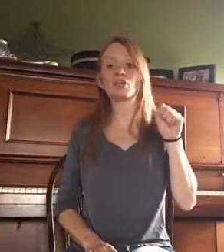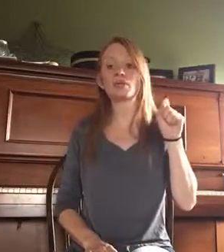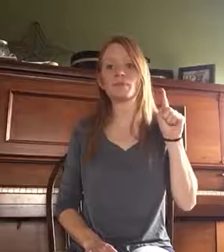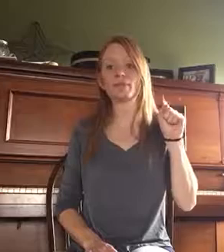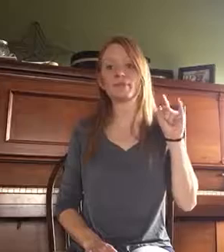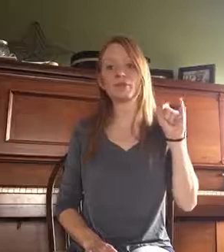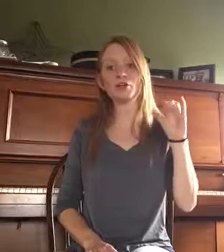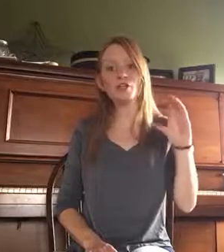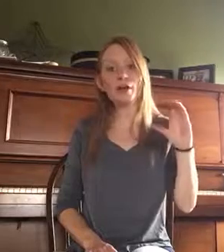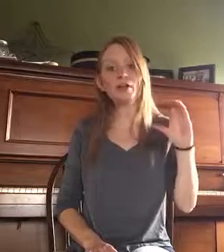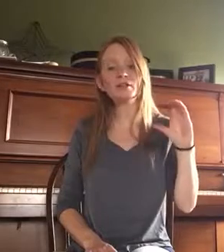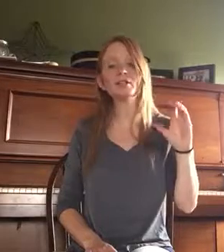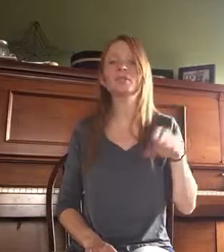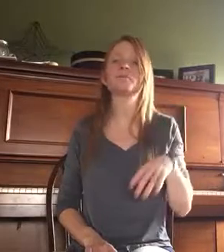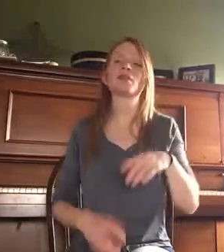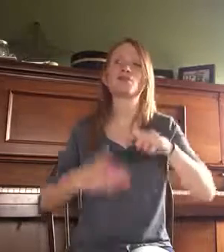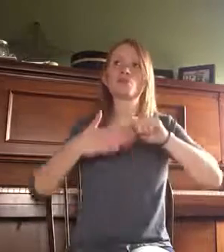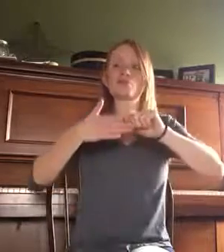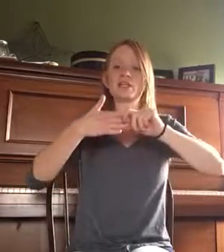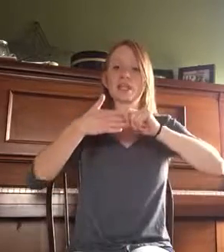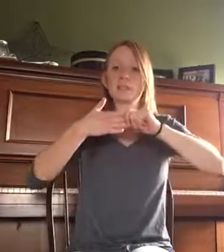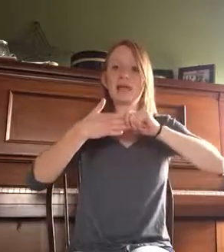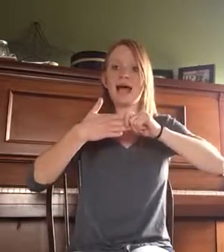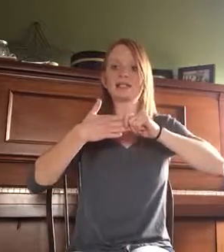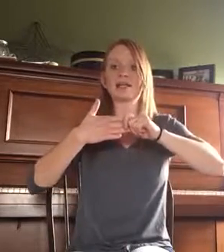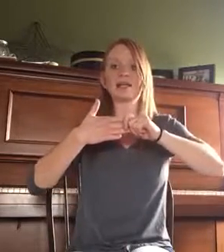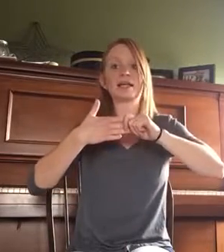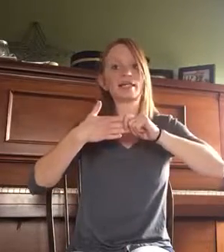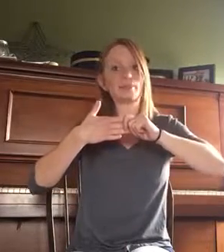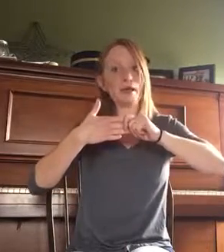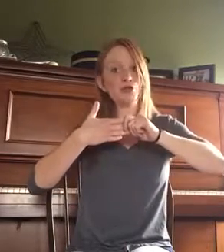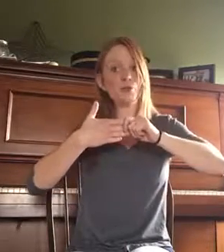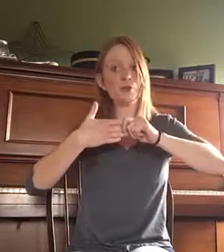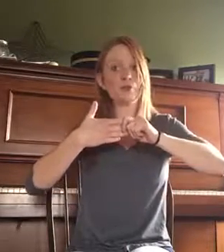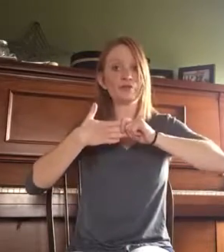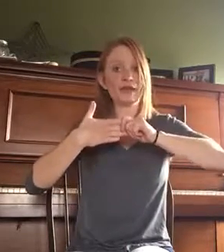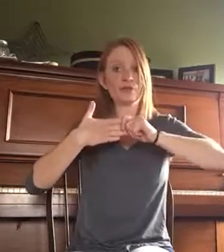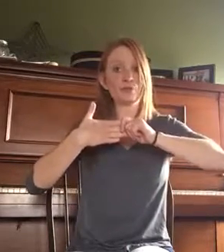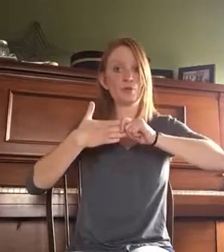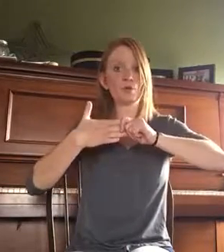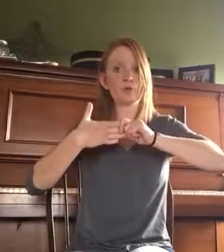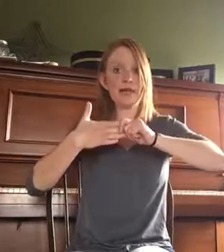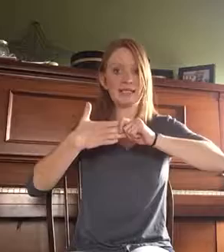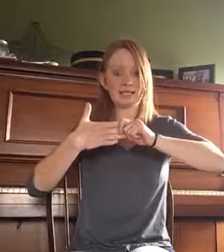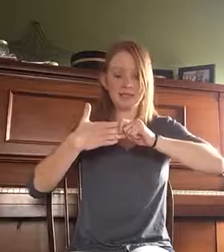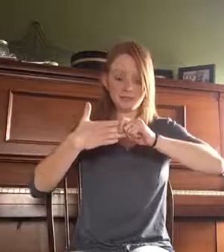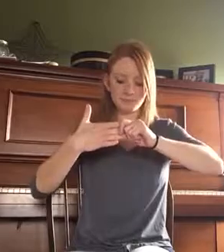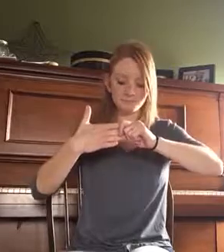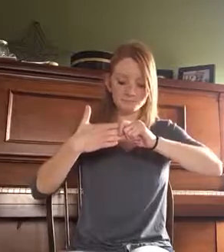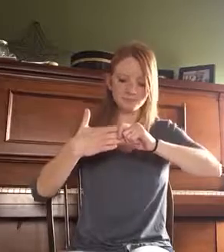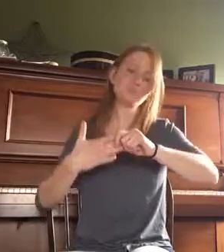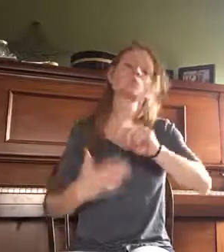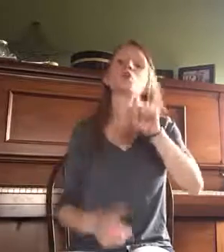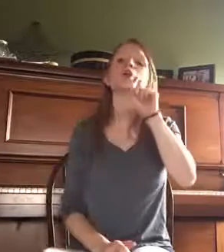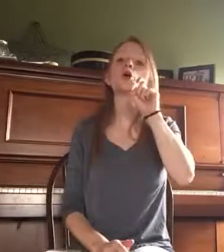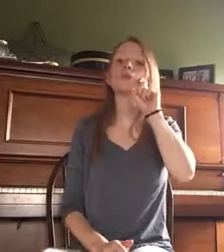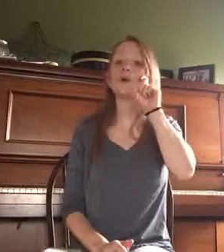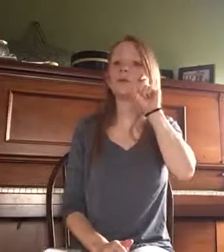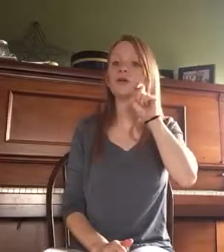as being finger spelled. I've also seen like plastic, like it's bendable or flexible, plastic. Rubber, you